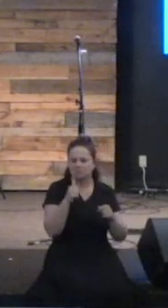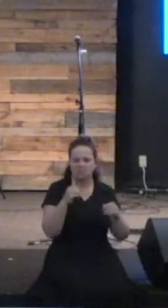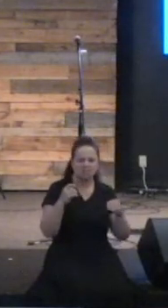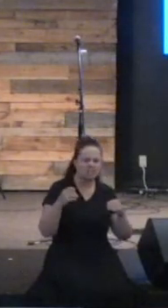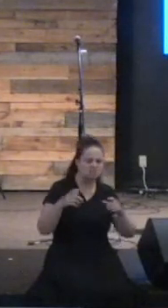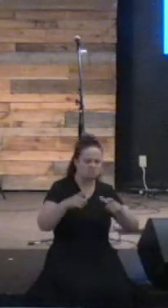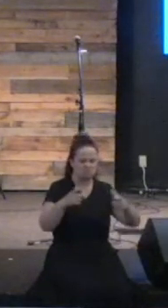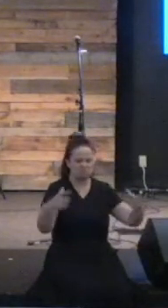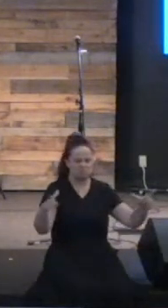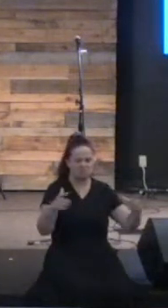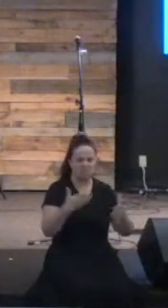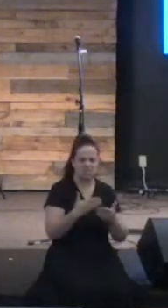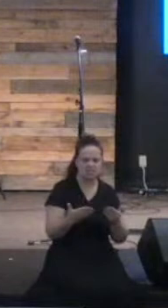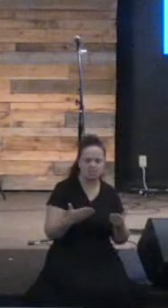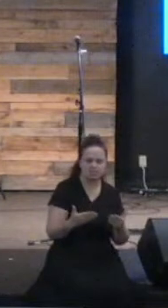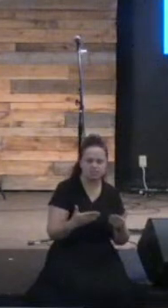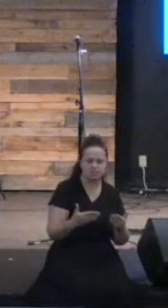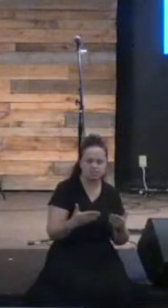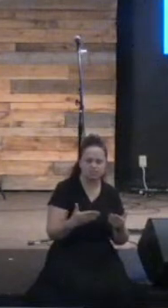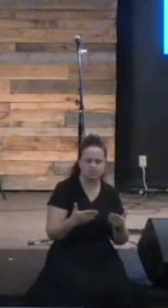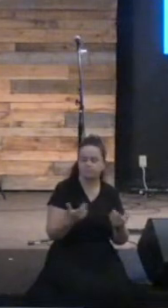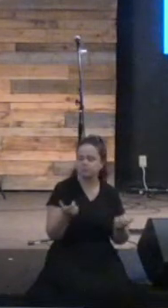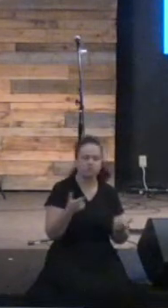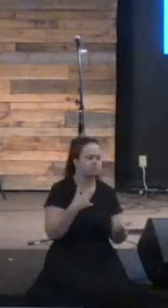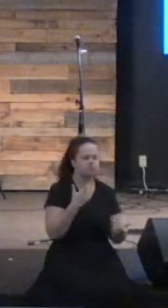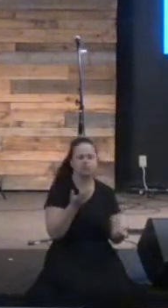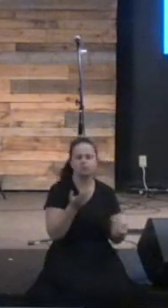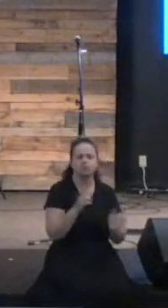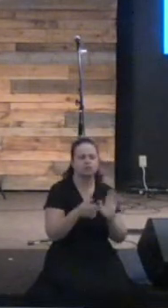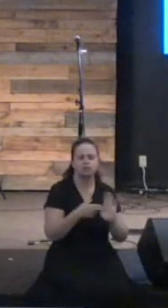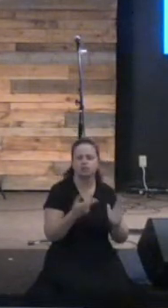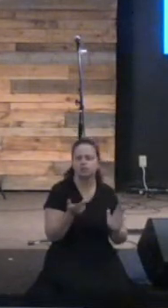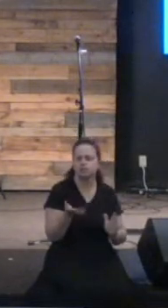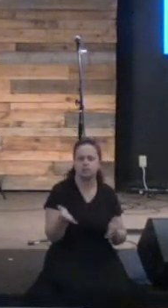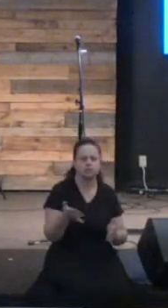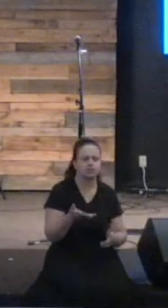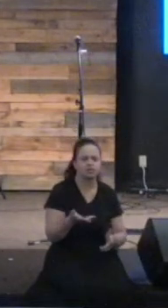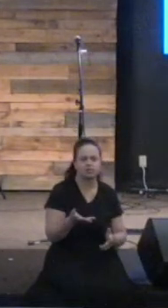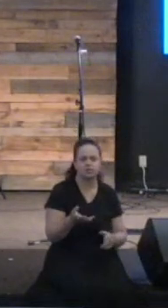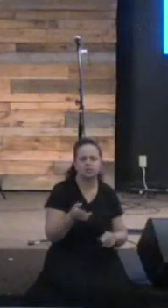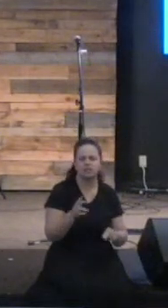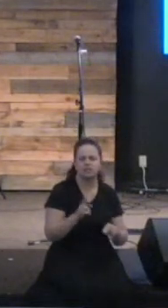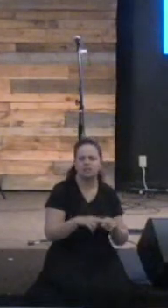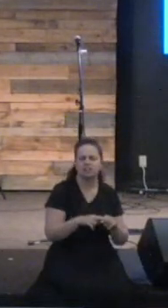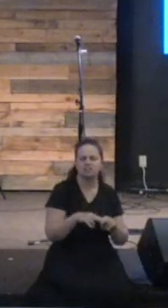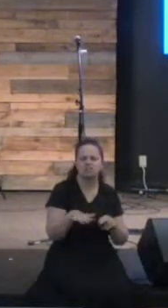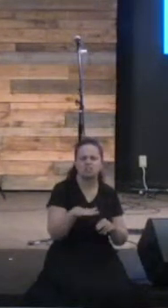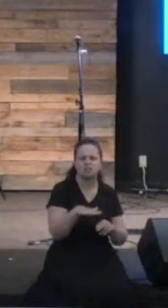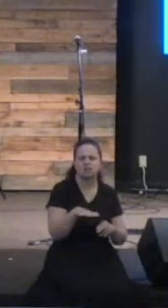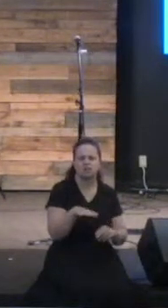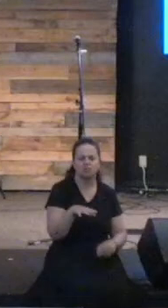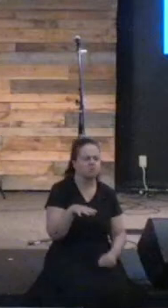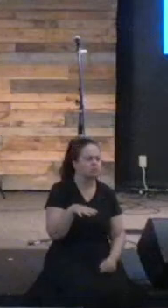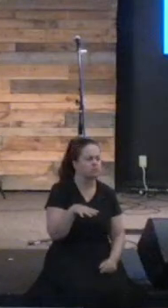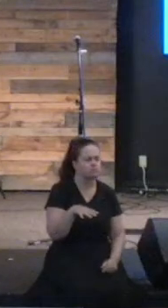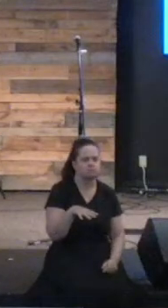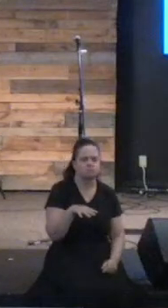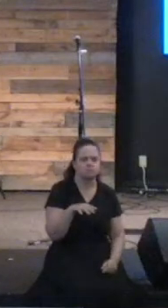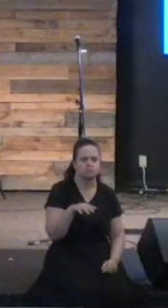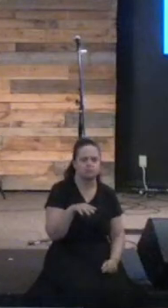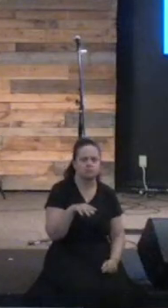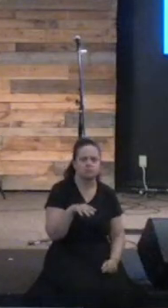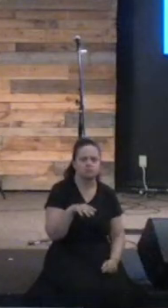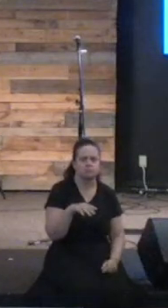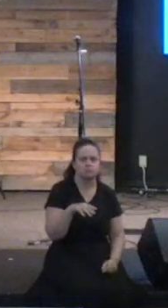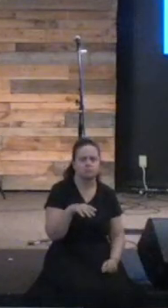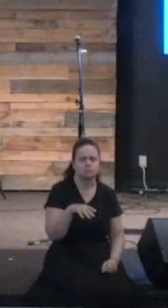uh what they call those kitchen uh the sit arounds tchotchkes we don't want those there's no those